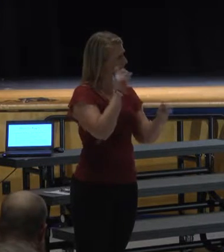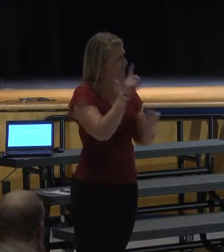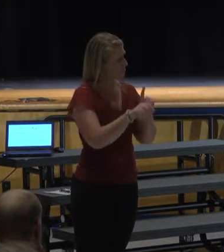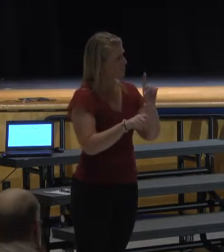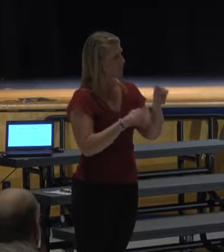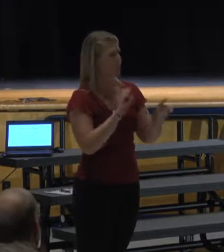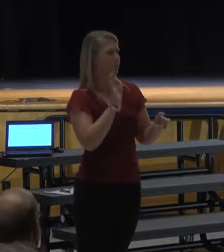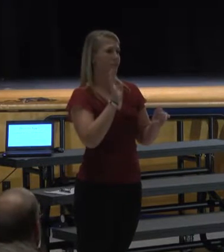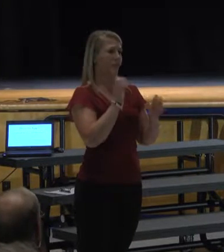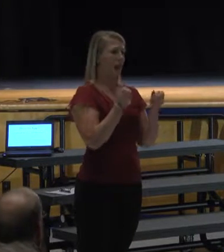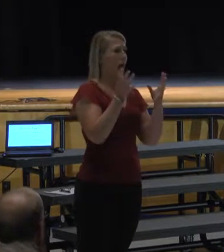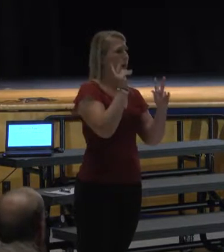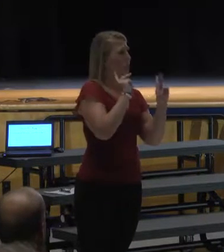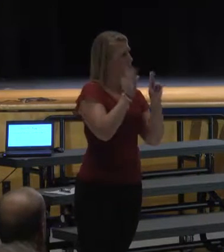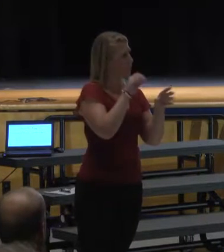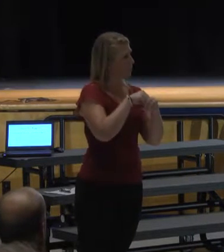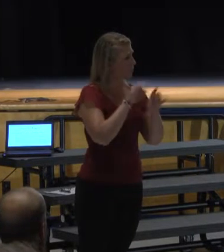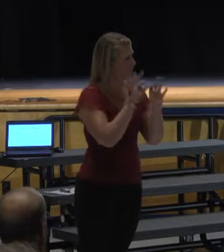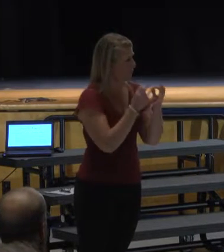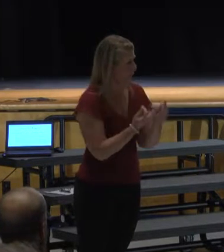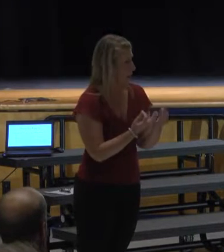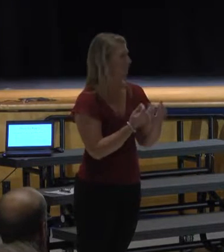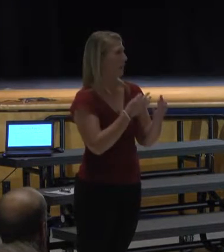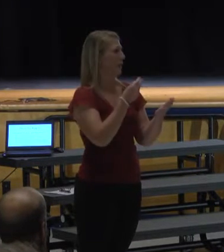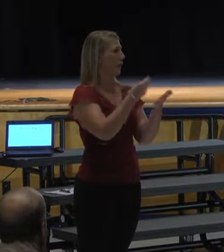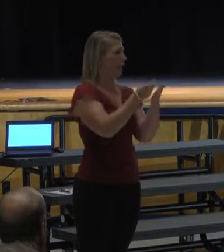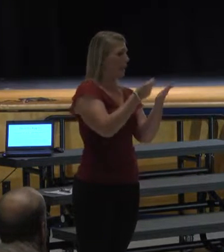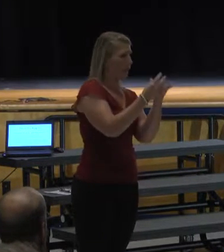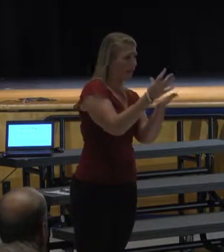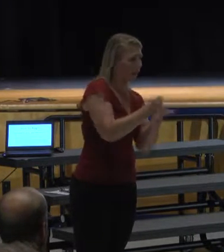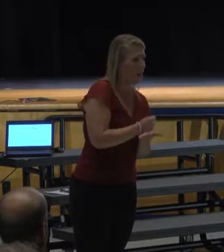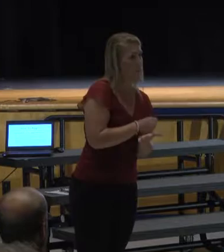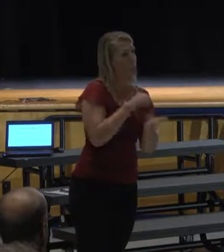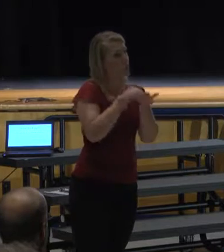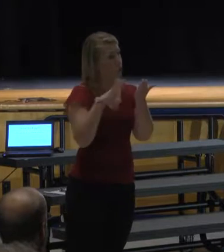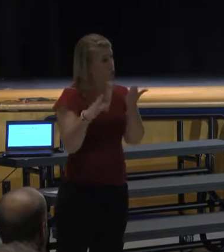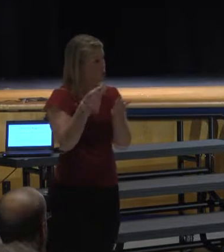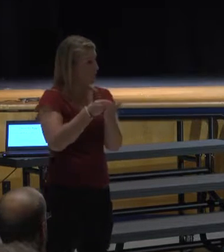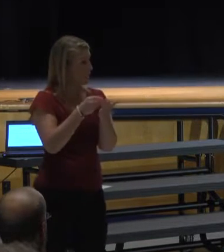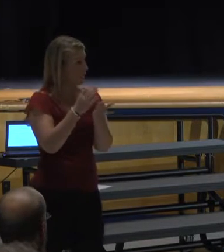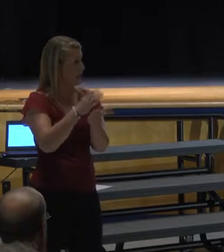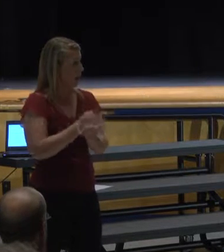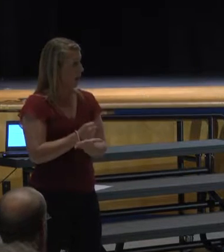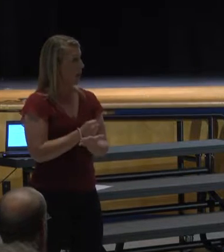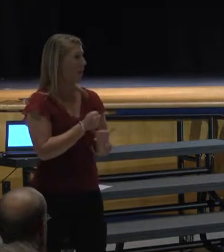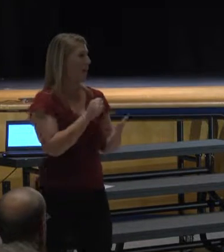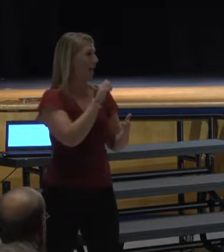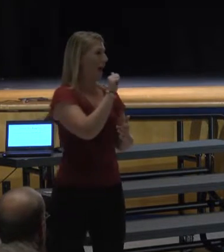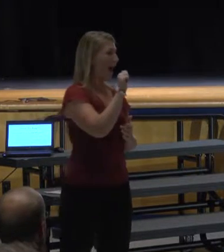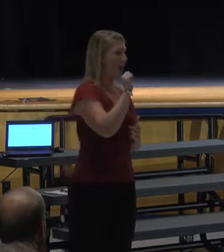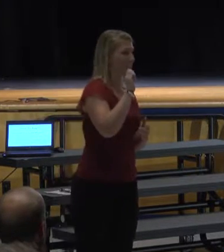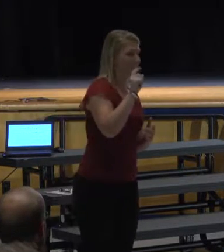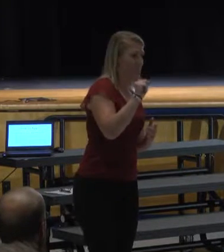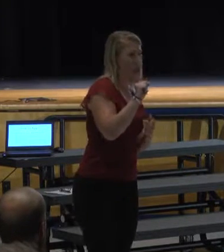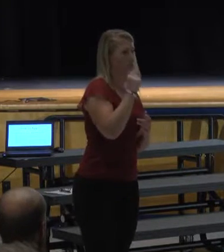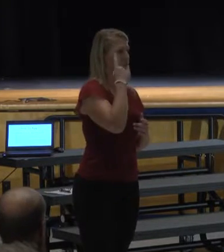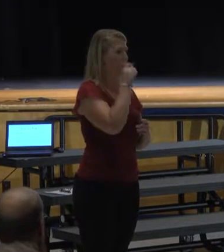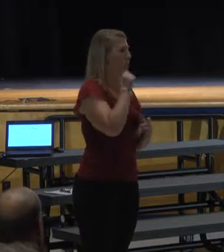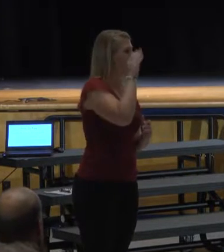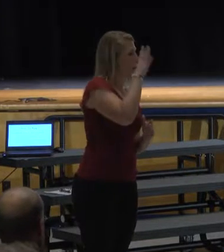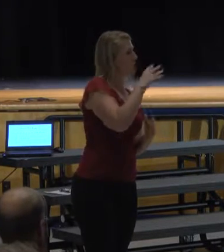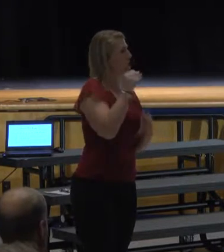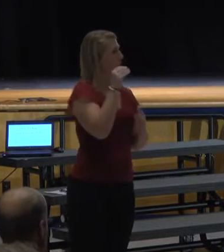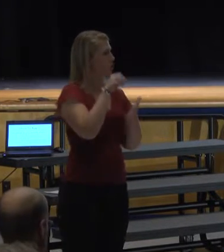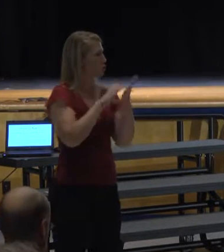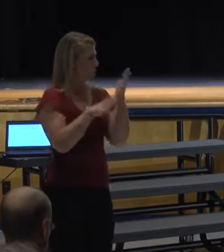family size, income for the parent, income for the student, assets for the parent, assets for the student, and